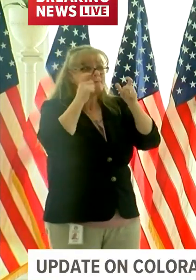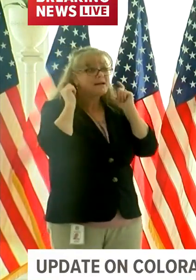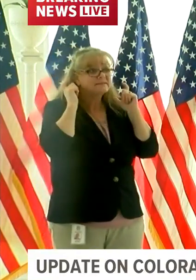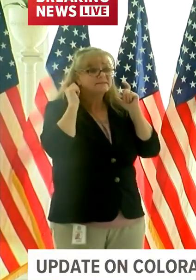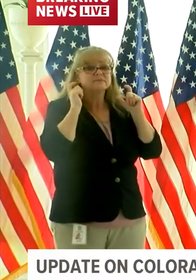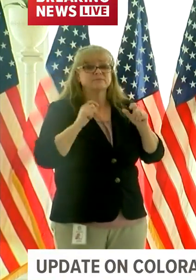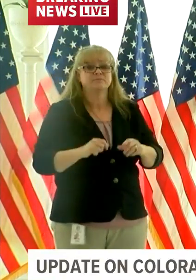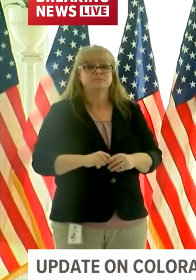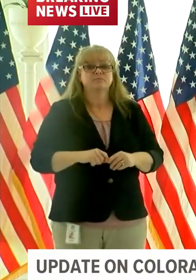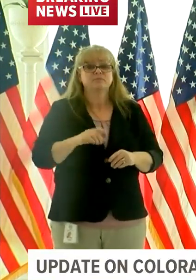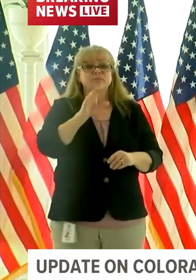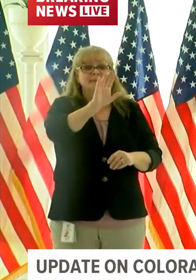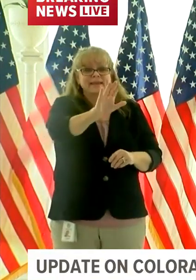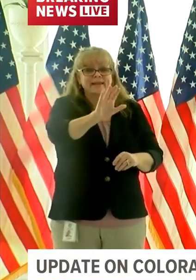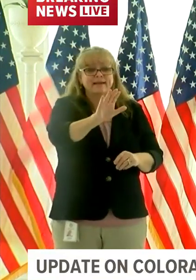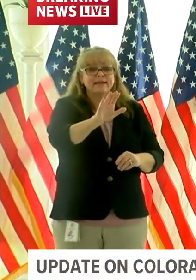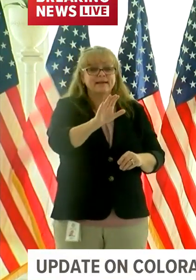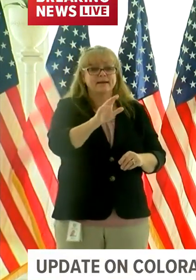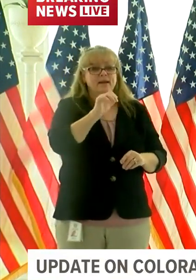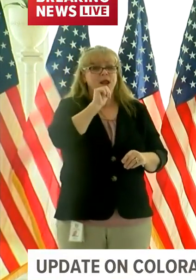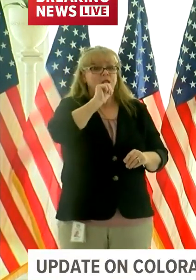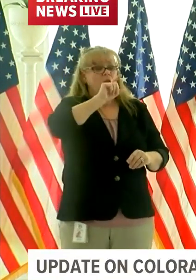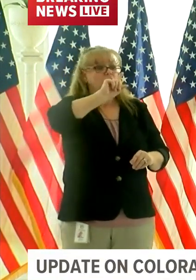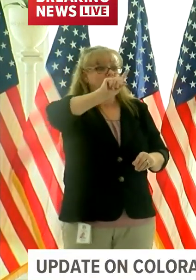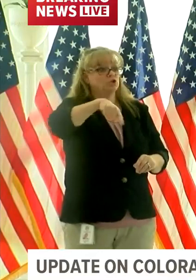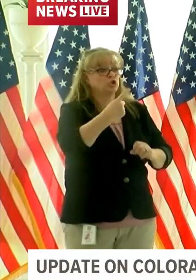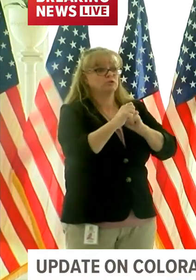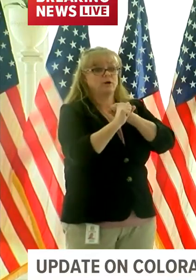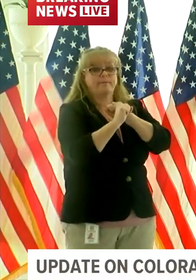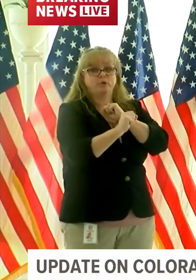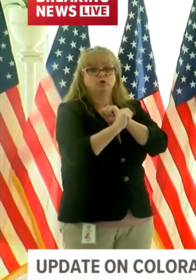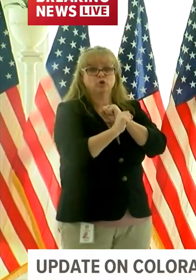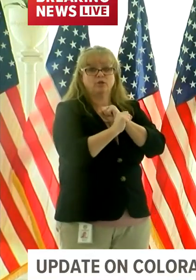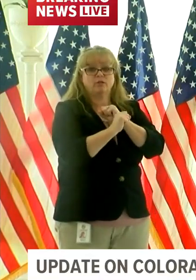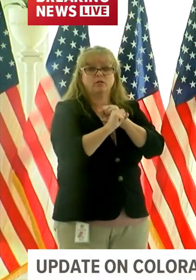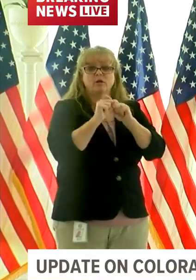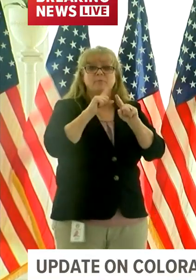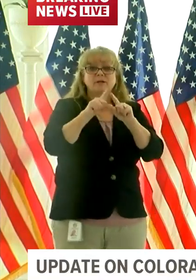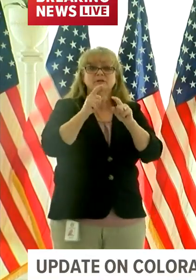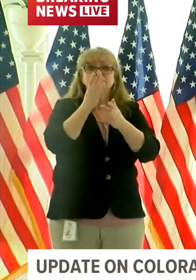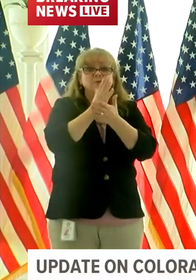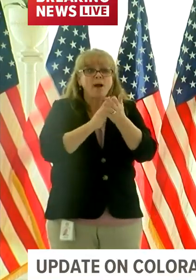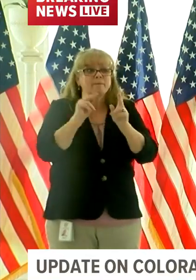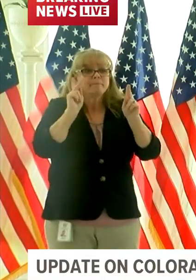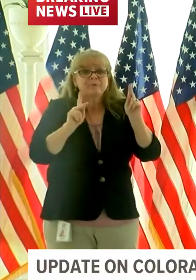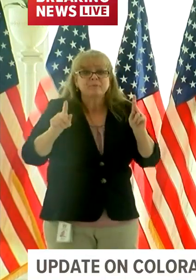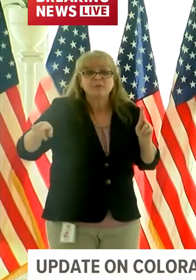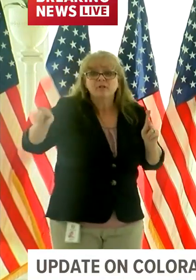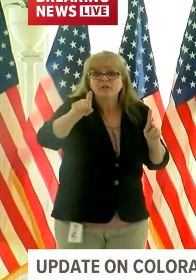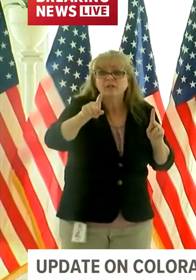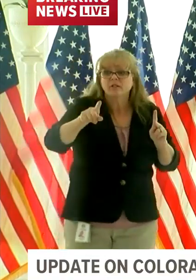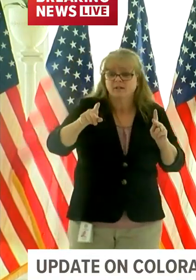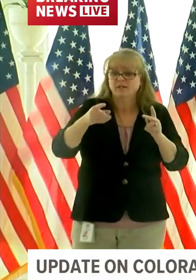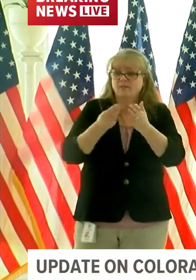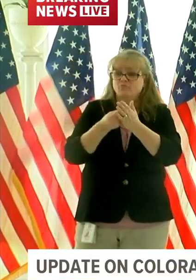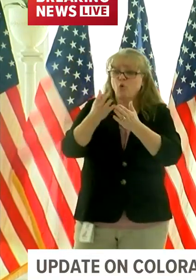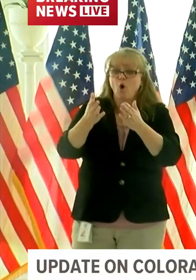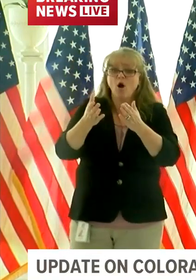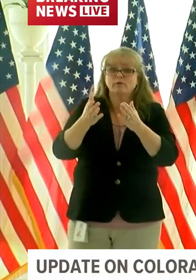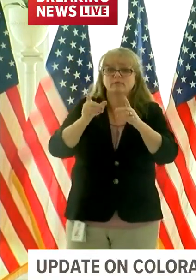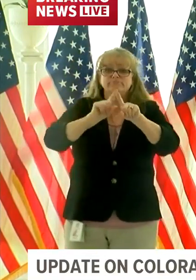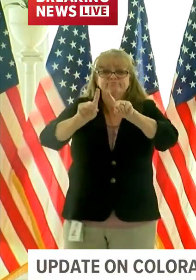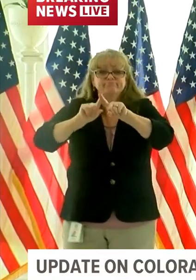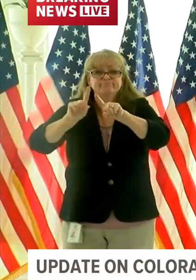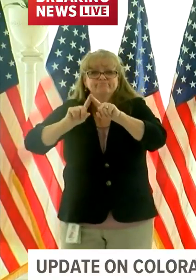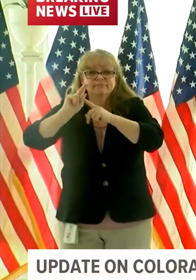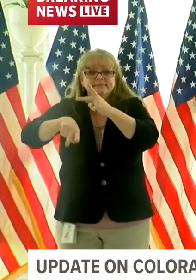the commercial masks that are available, and I see a variety here. Some of you are wearing the masks that you've acquired because you might be more at risk. Others are wearing